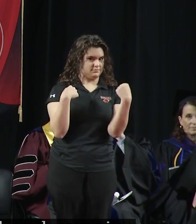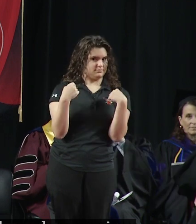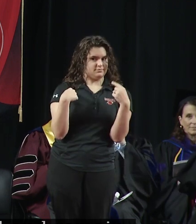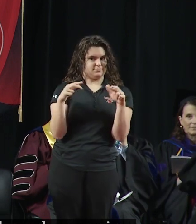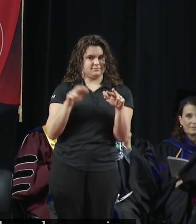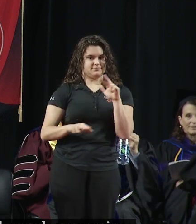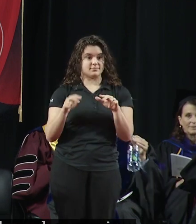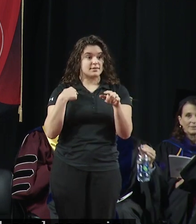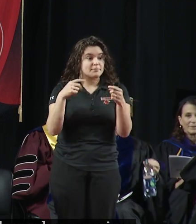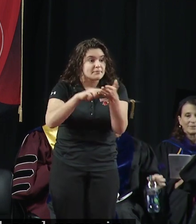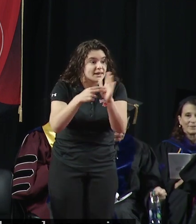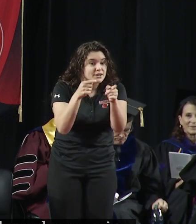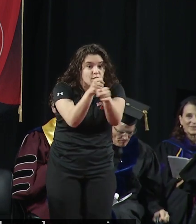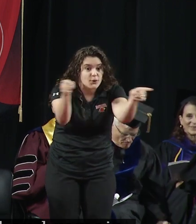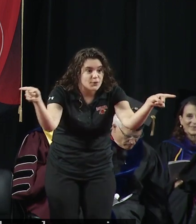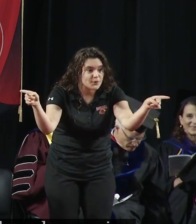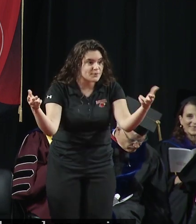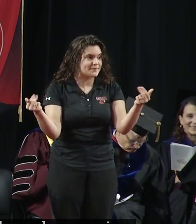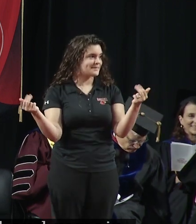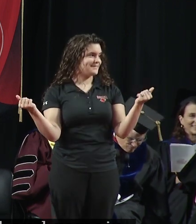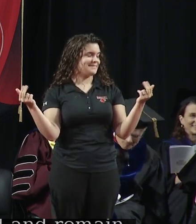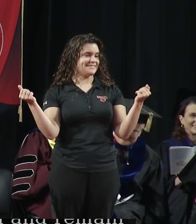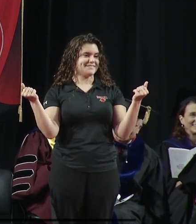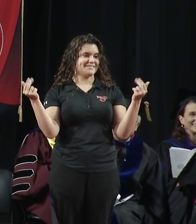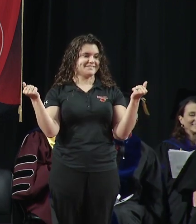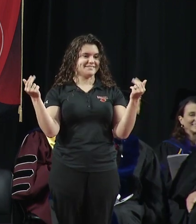Yes, we're talking about you.